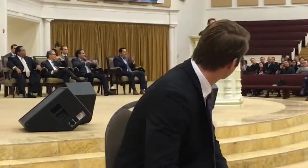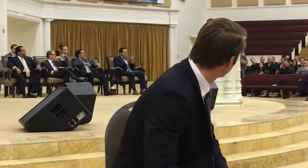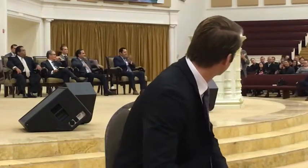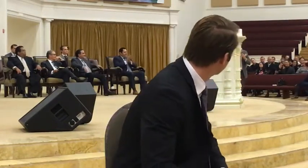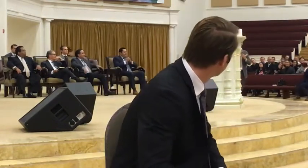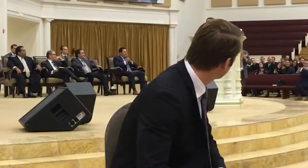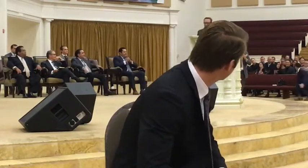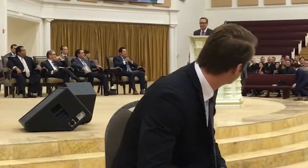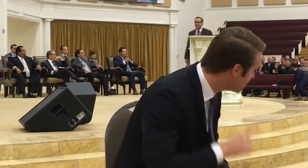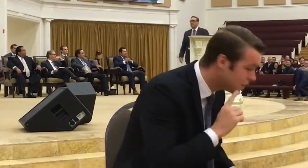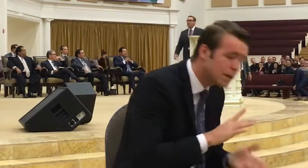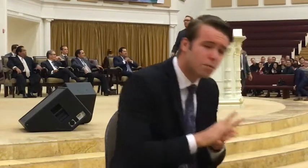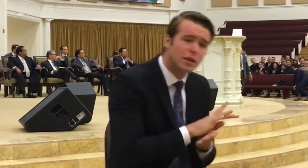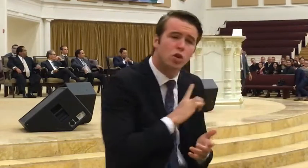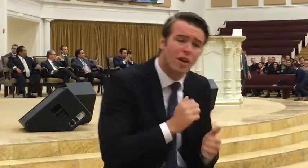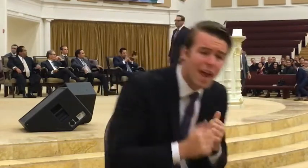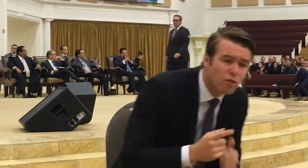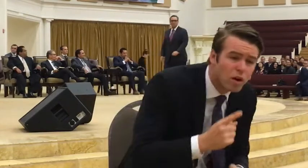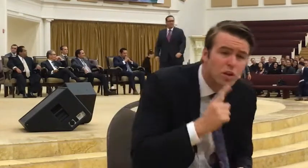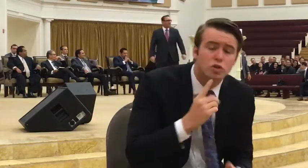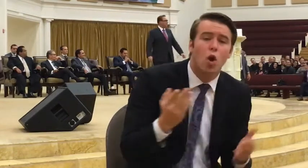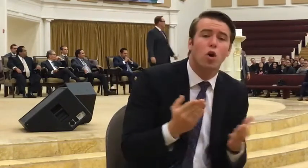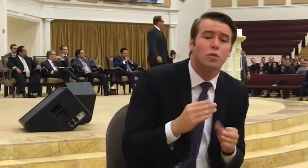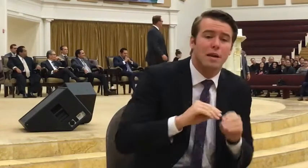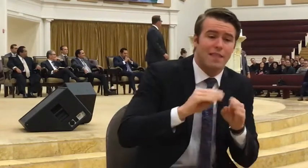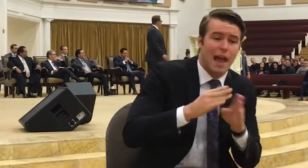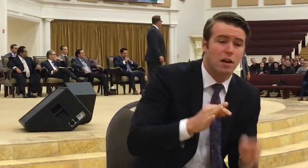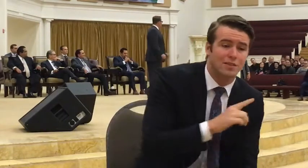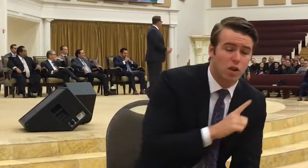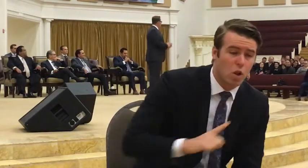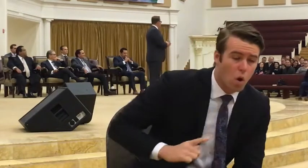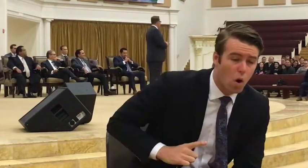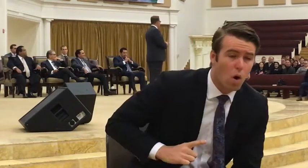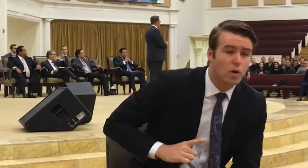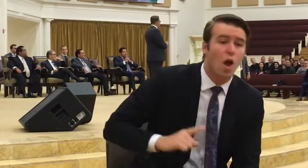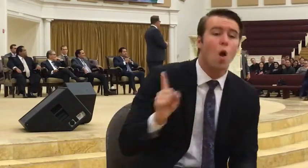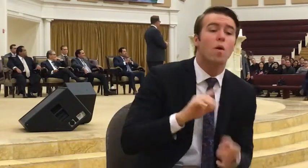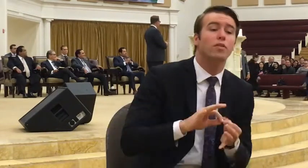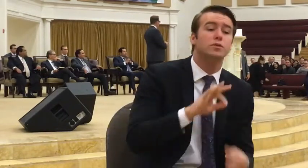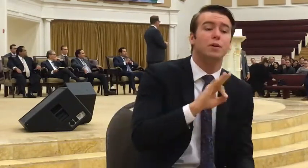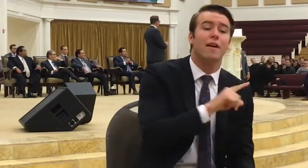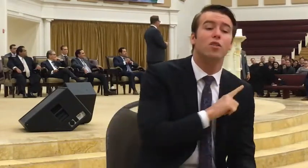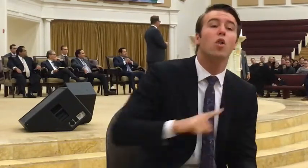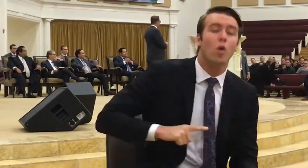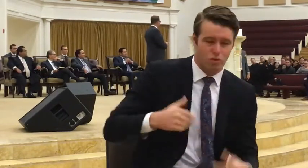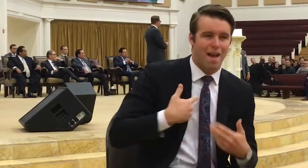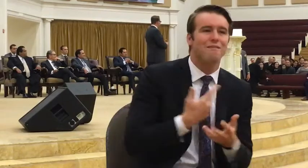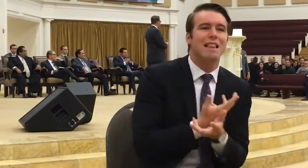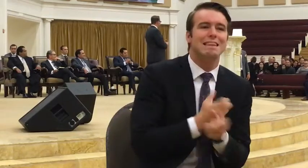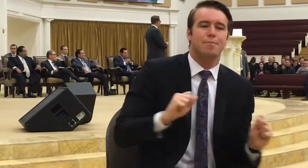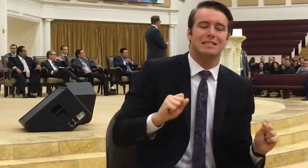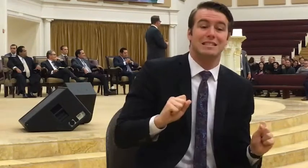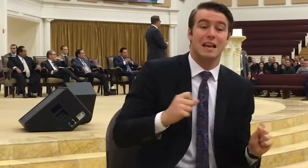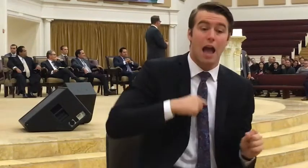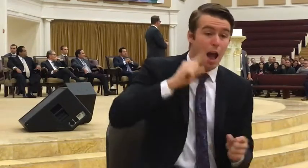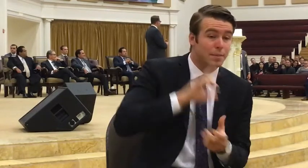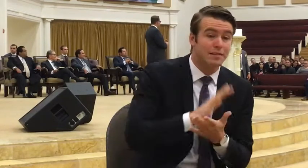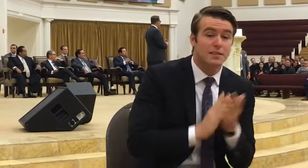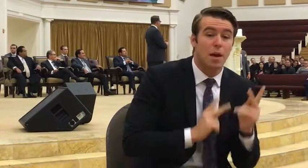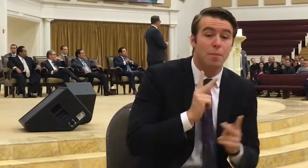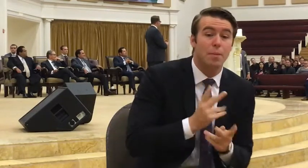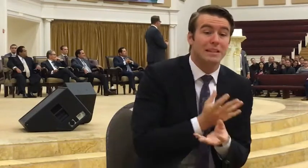Praise the Lord, everyone. It's so good to be in the house of the Lord. And where the Spirit of the Lord is, there is liberty. I believe some people